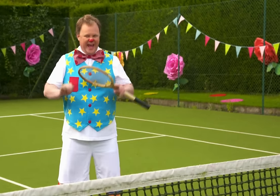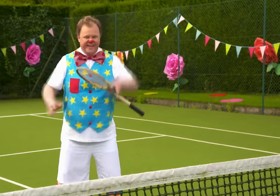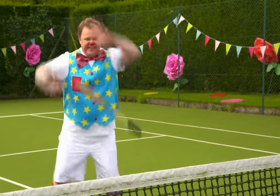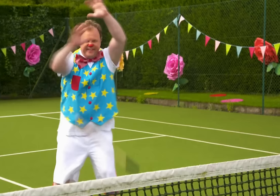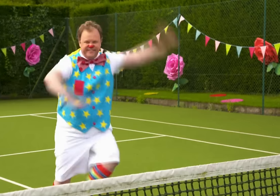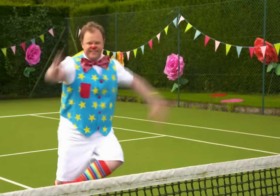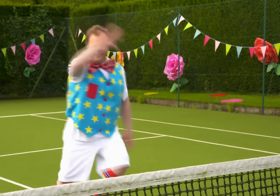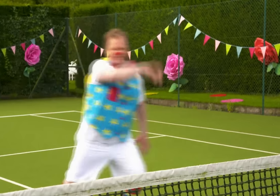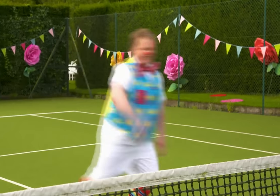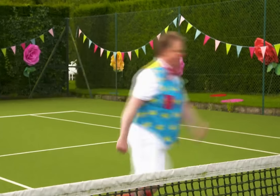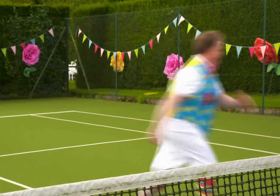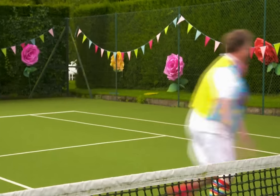Wait.